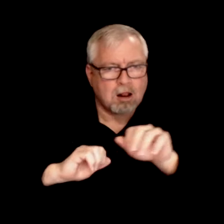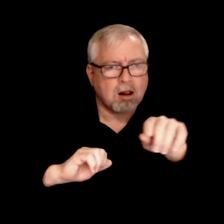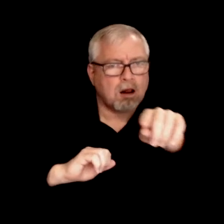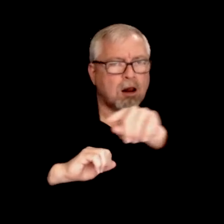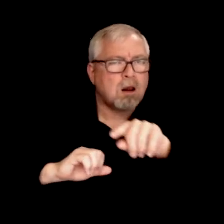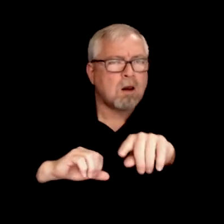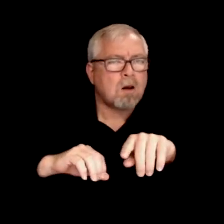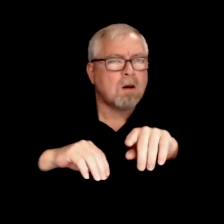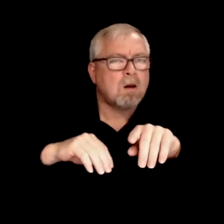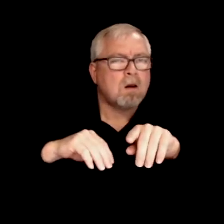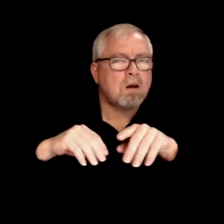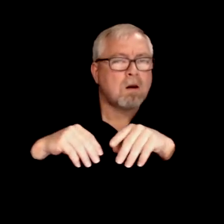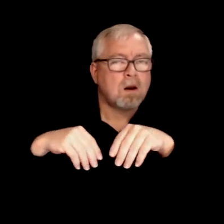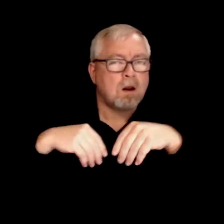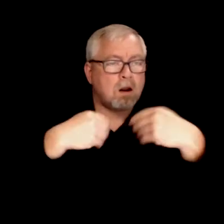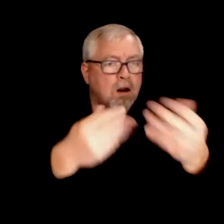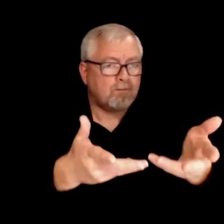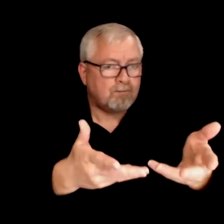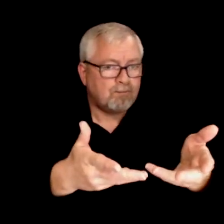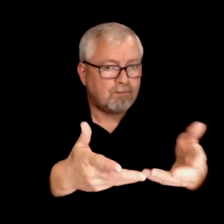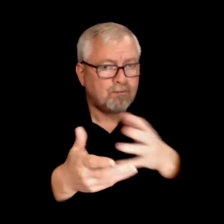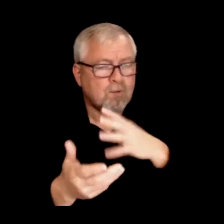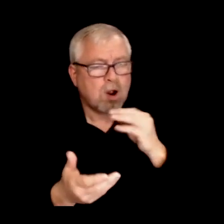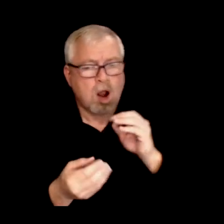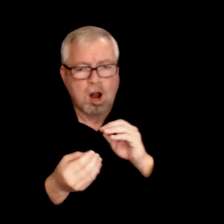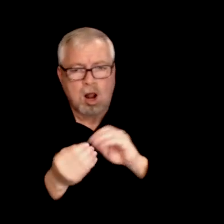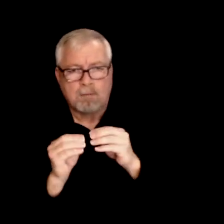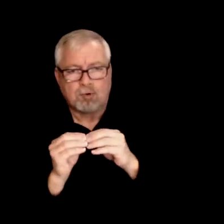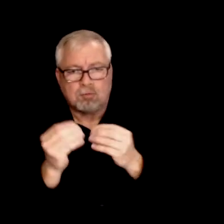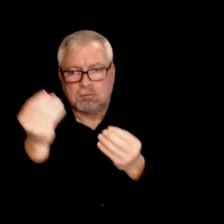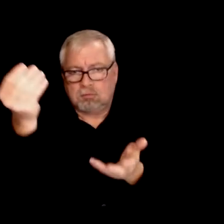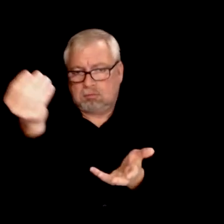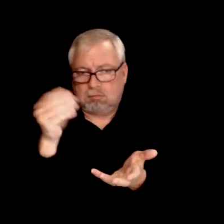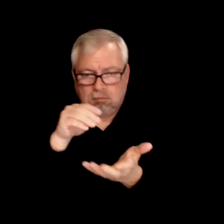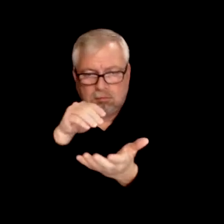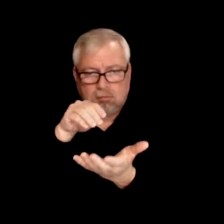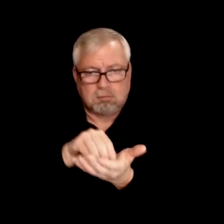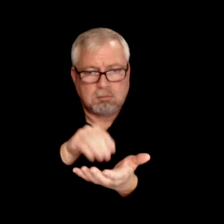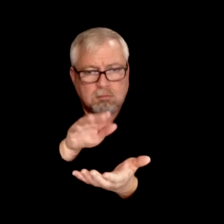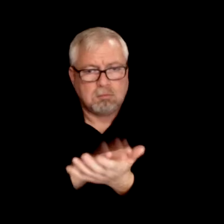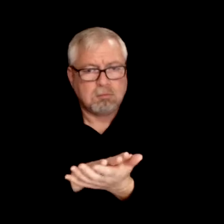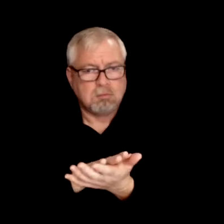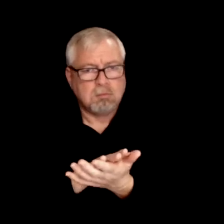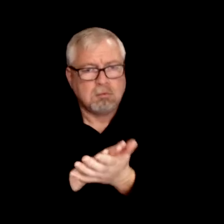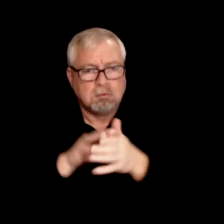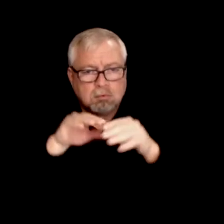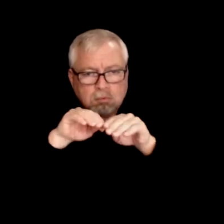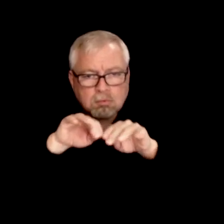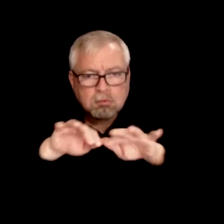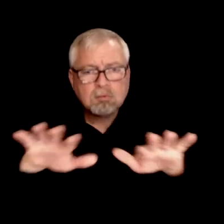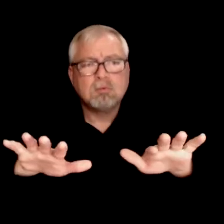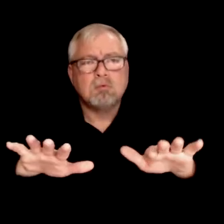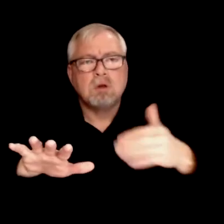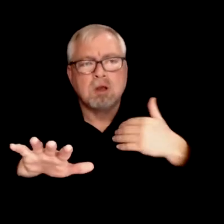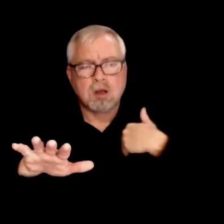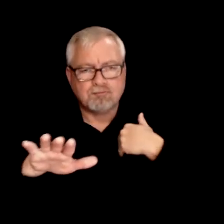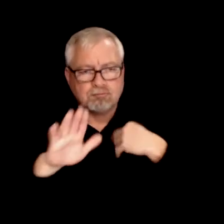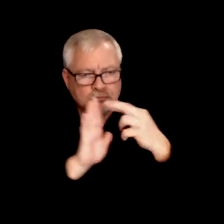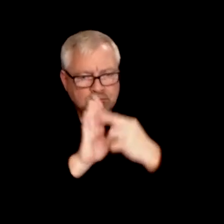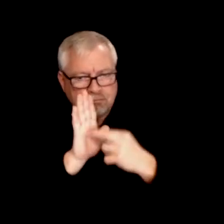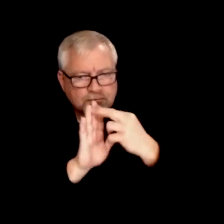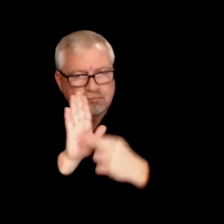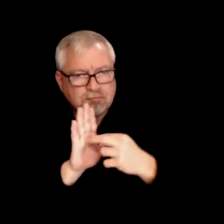that, you know, there are certain like parameters, like they would like to use it in outpatient settings, and that becomes